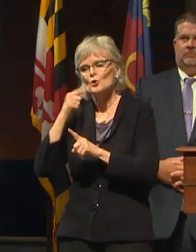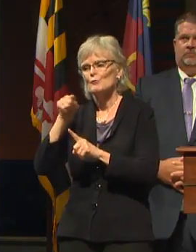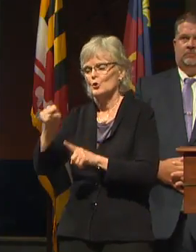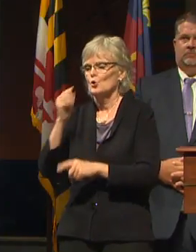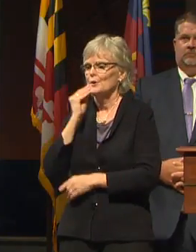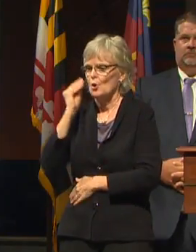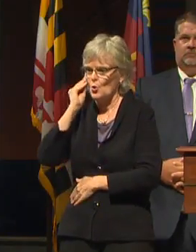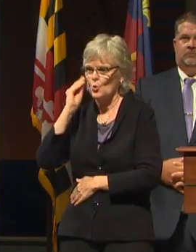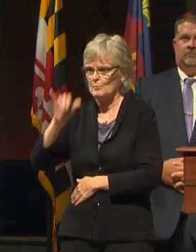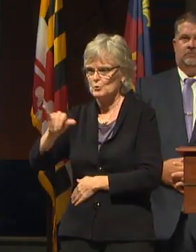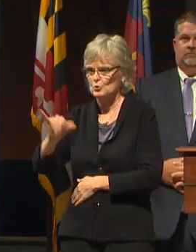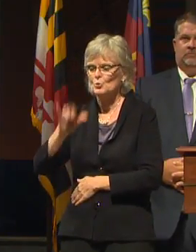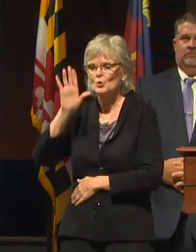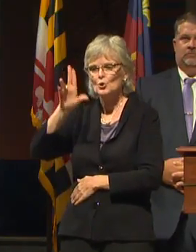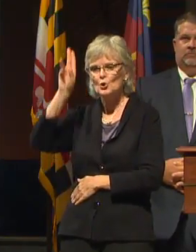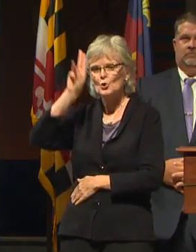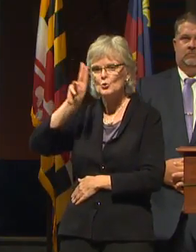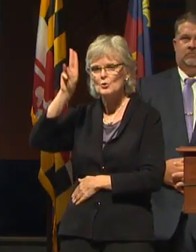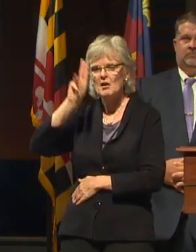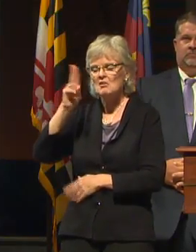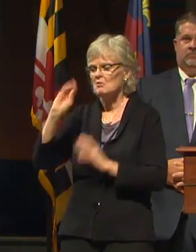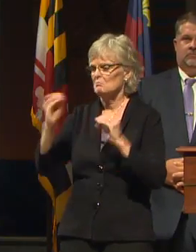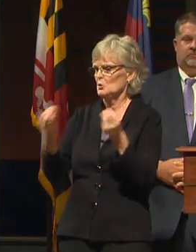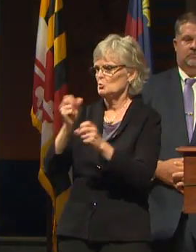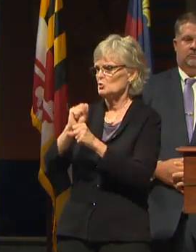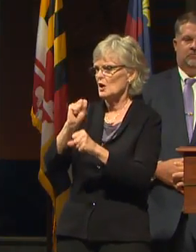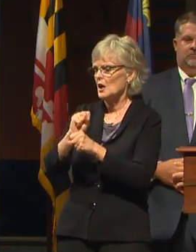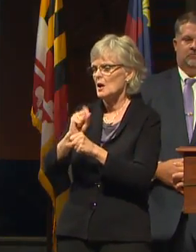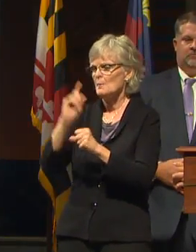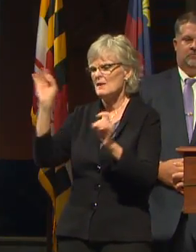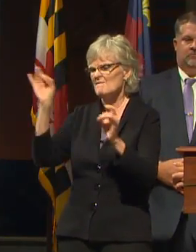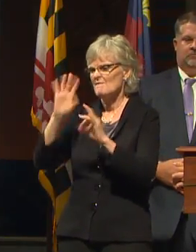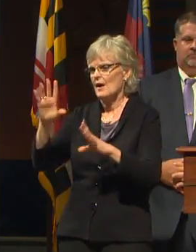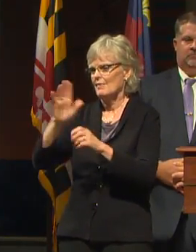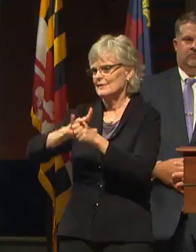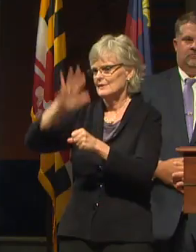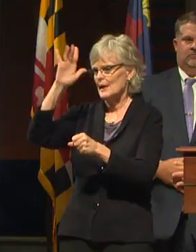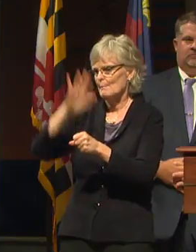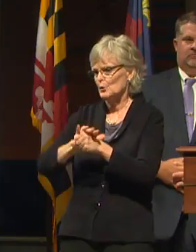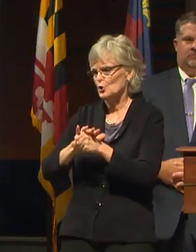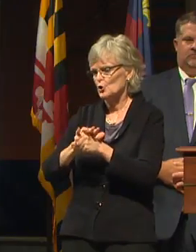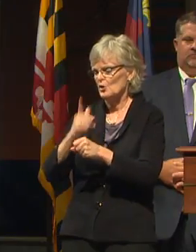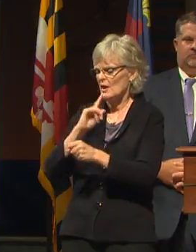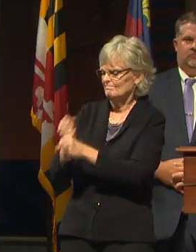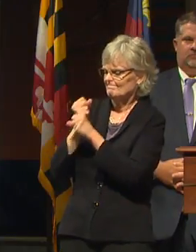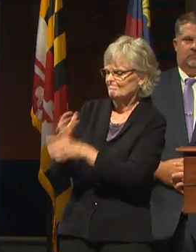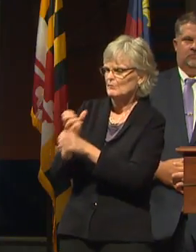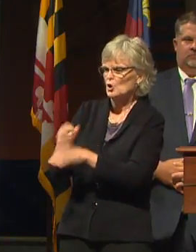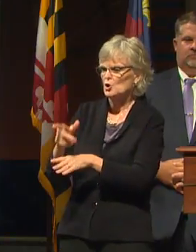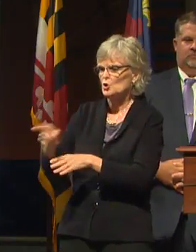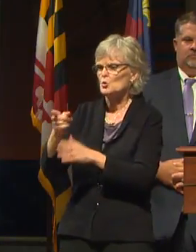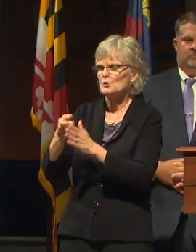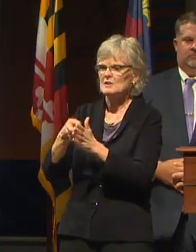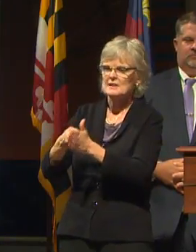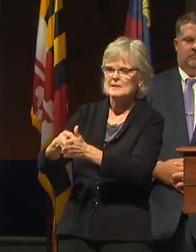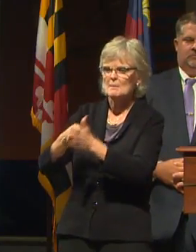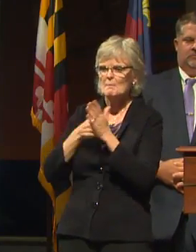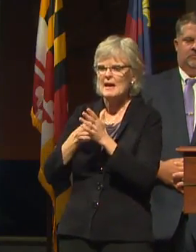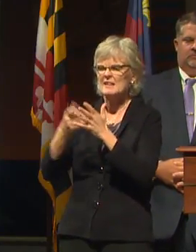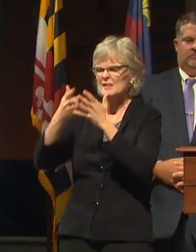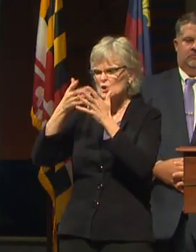home. Her uncle is out of work, has a violent temper, takes it out on Maria by demanding grueling amounts